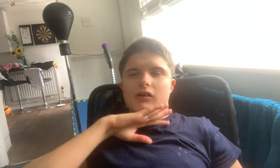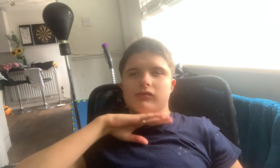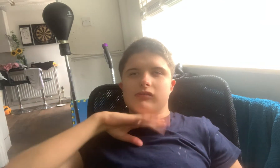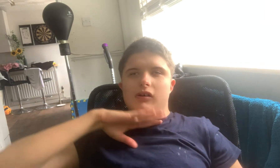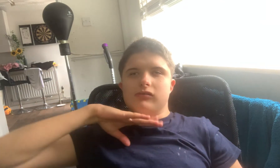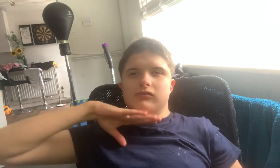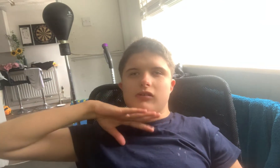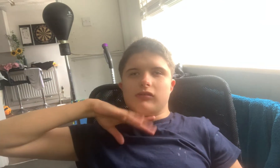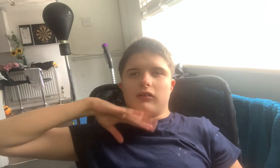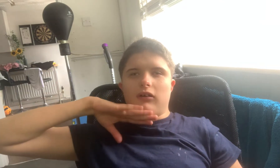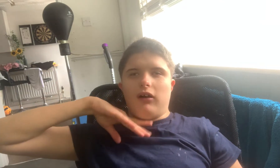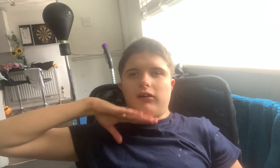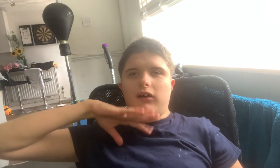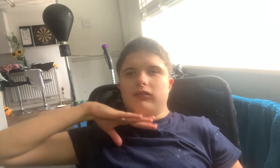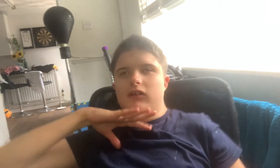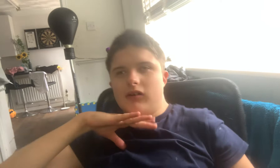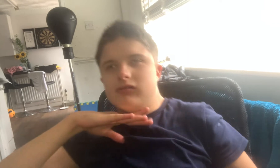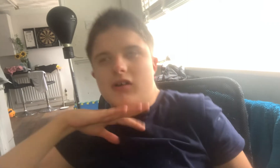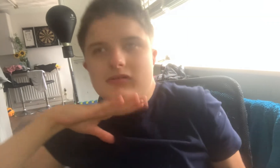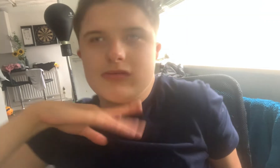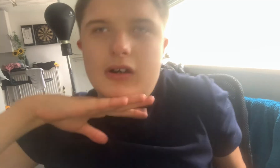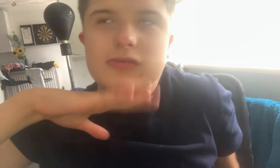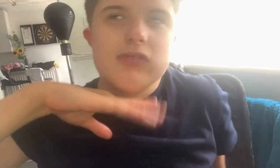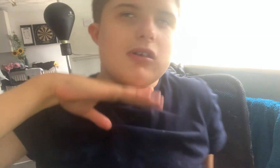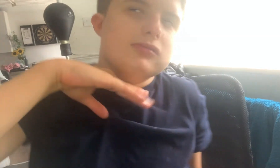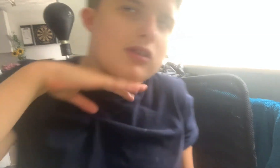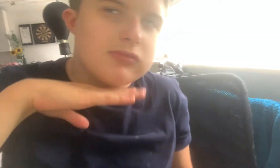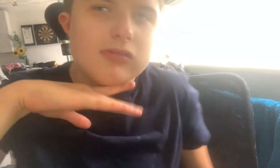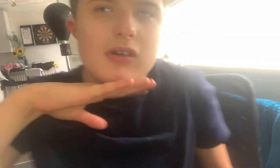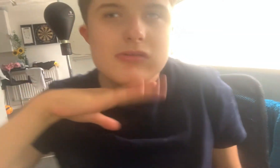and swipe. So that'd be good for teaching my art class. I'll find out, she says.